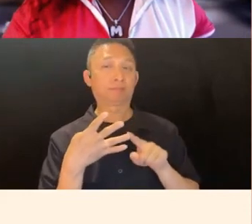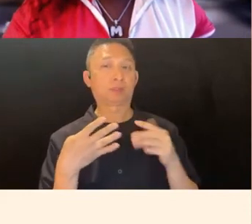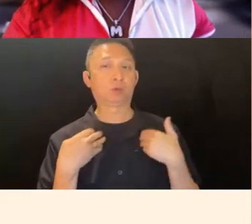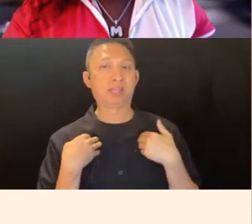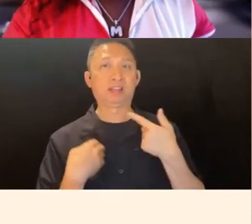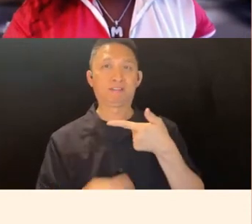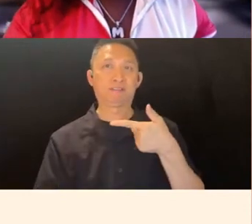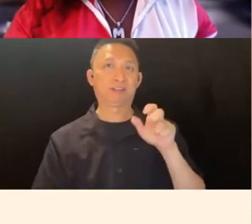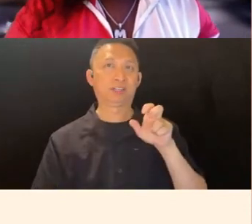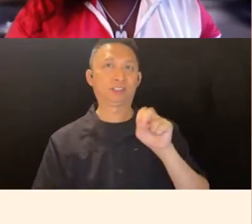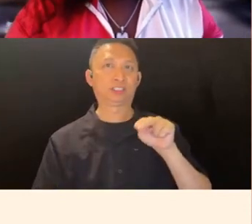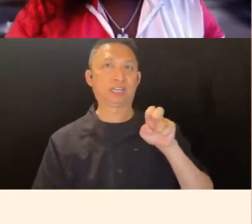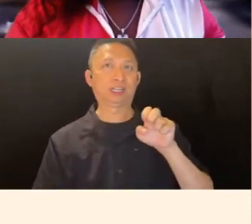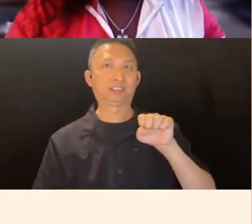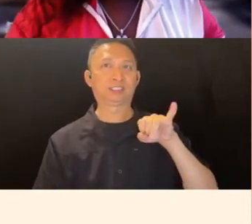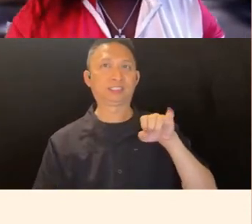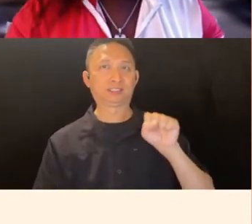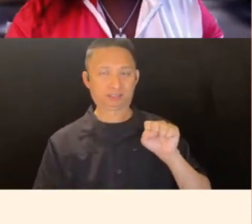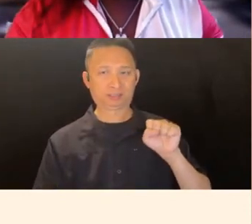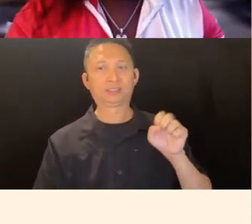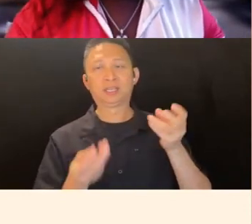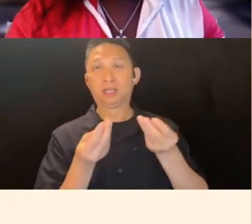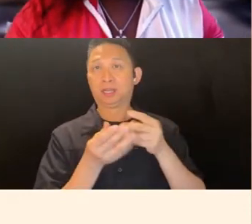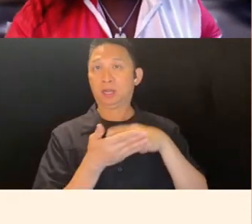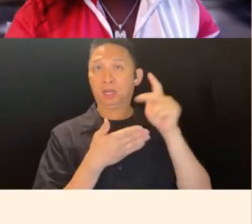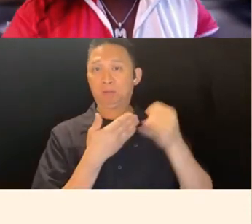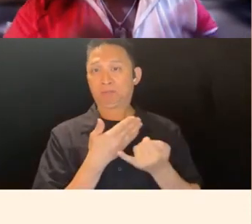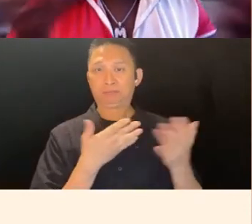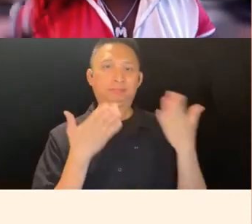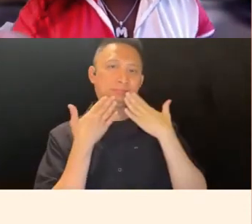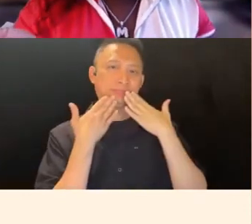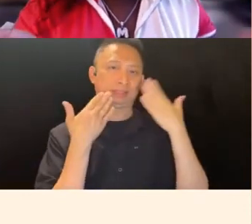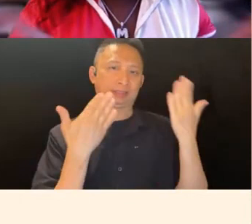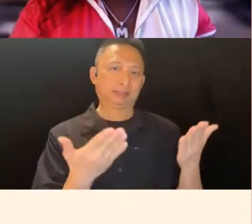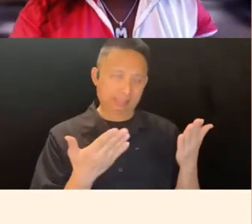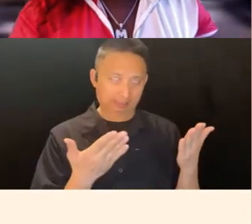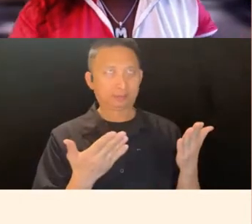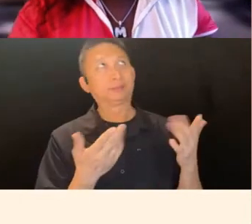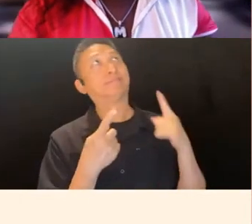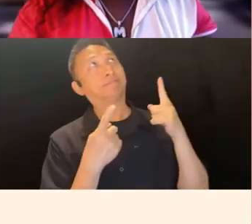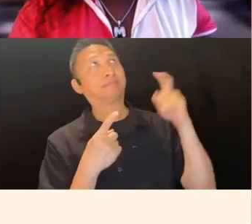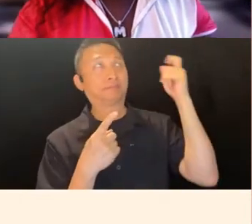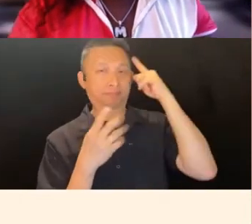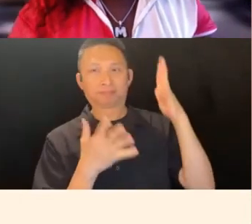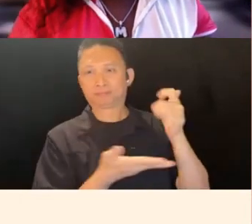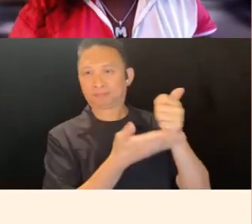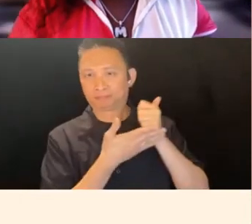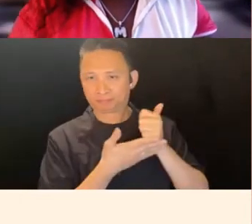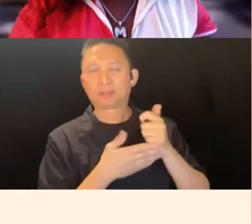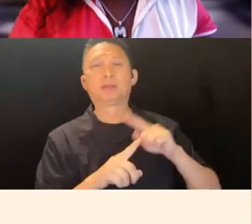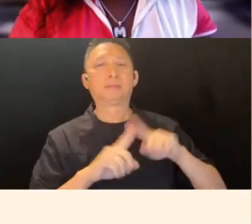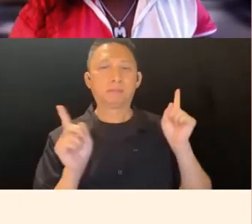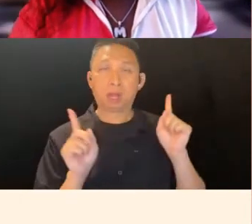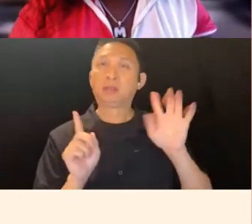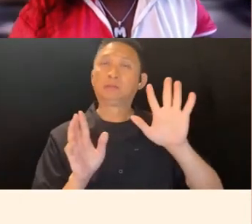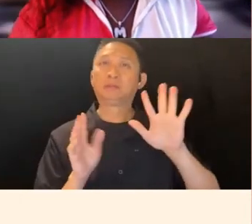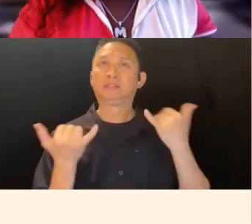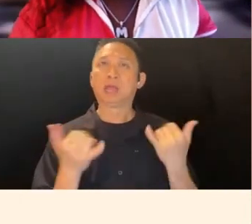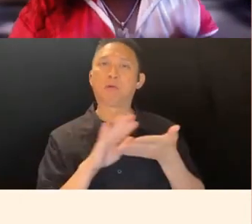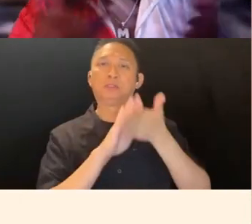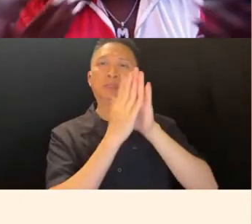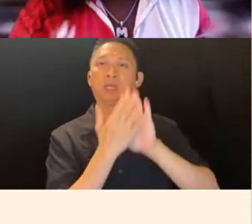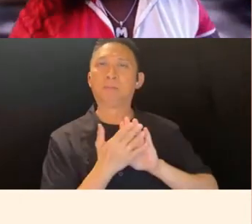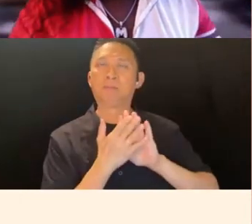through the Mayor's Office of Homeless Services, YHDP, which was the Youth Homelessness Demonstration Project, but it is now part